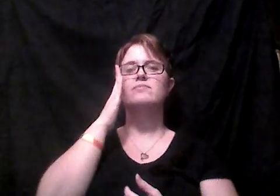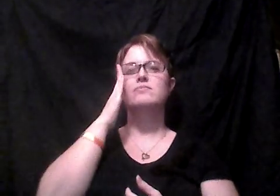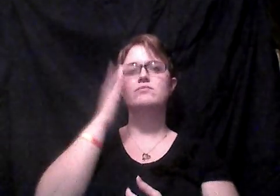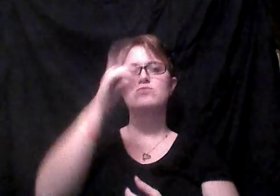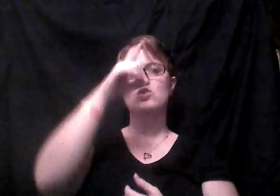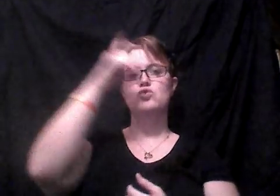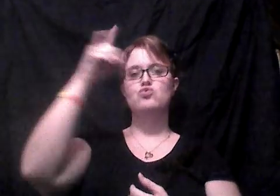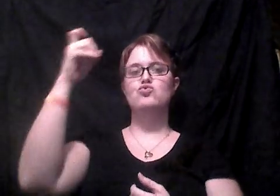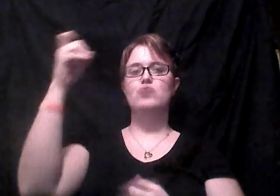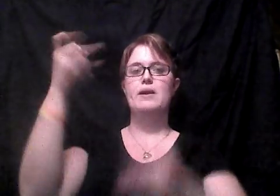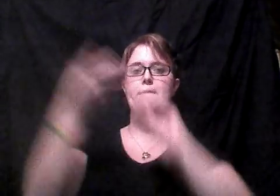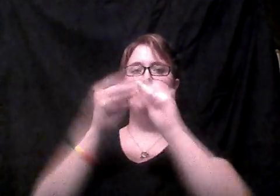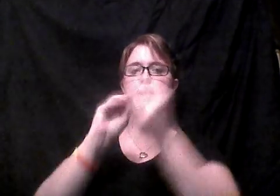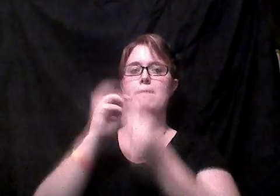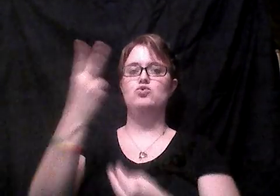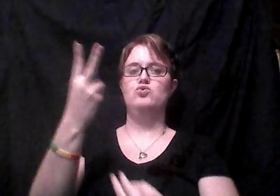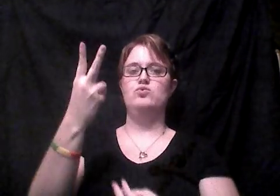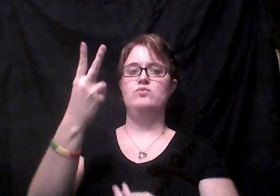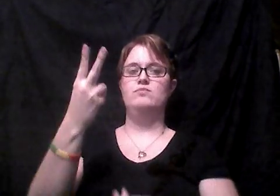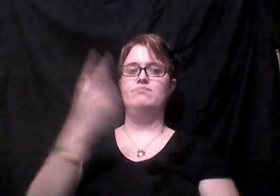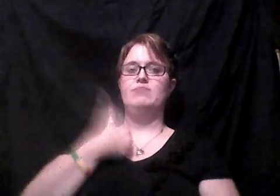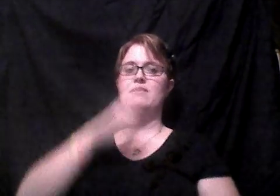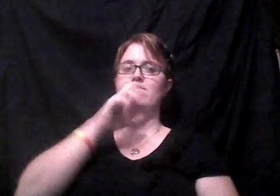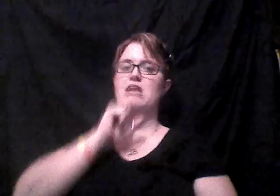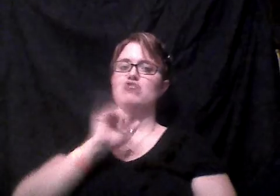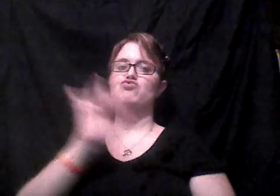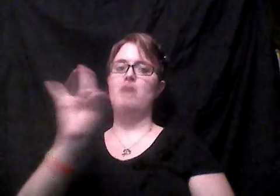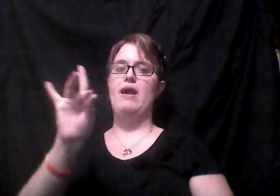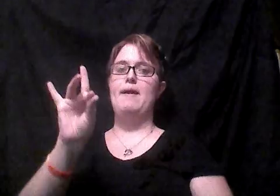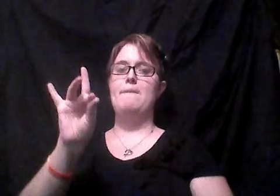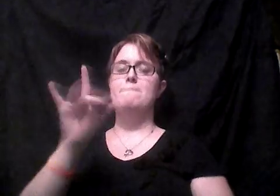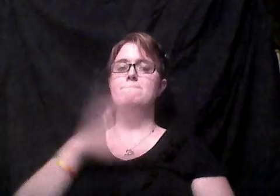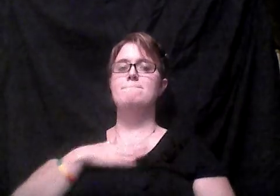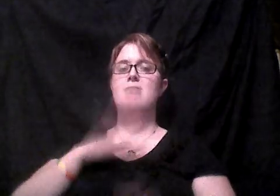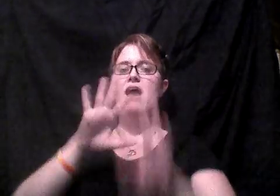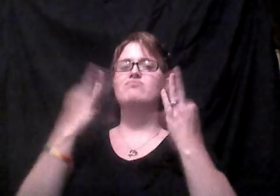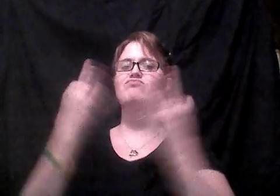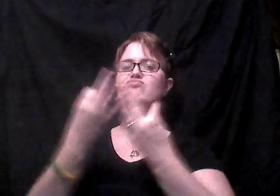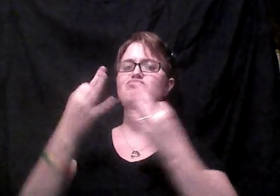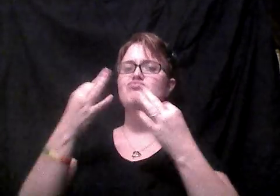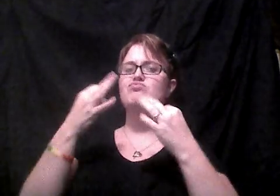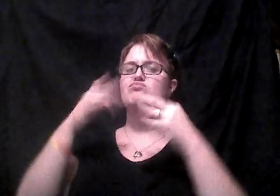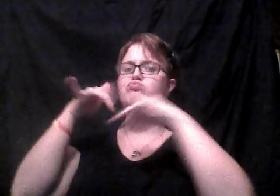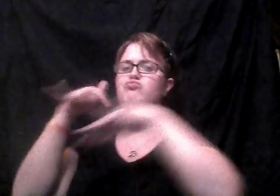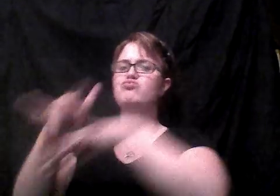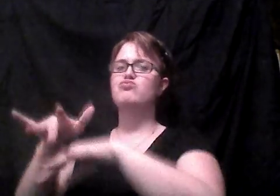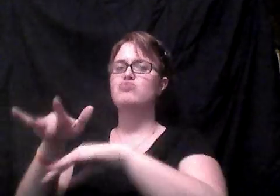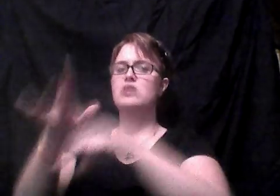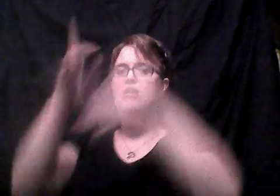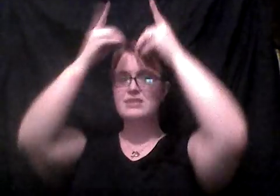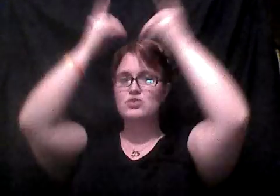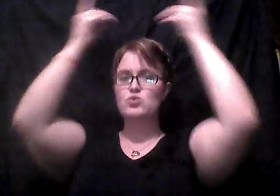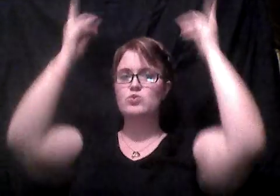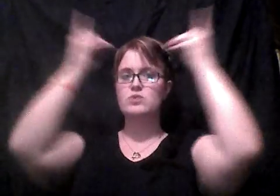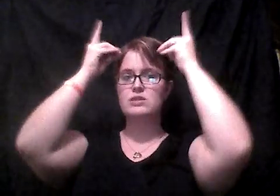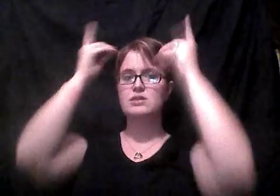my family took the pilgrimage to Disneyland in California, and it was this incredible experience, the rides and the shows and the attractions and everything. And I said, gosh,